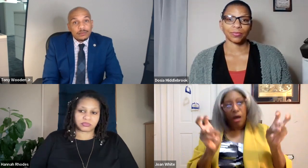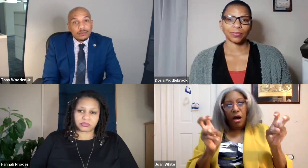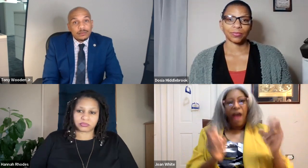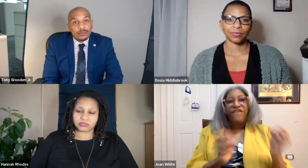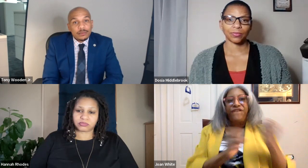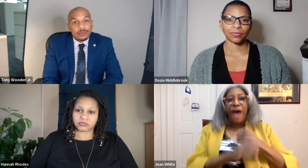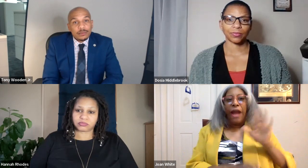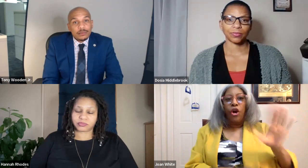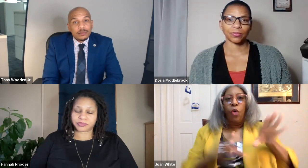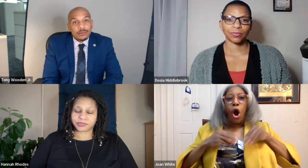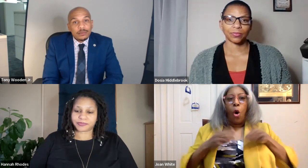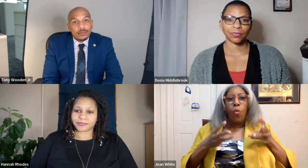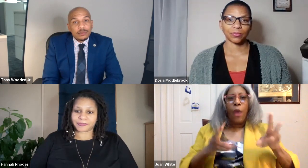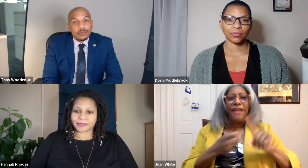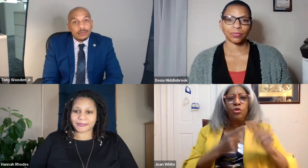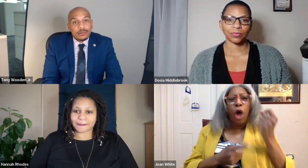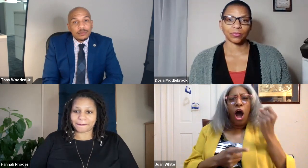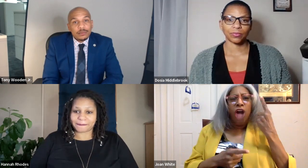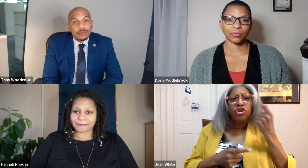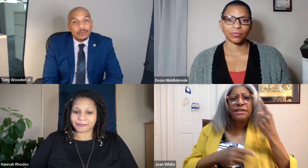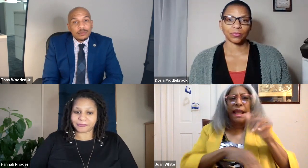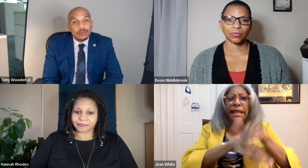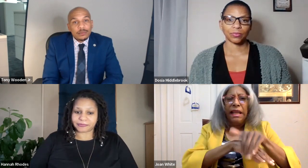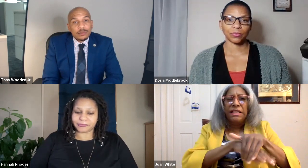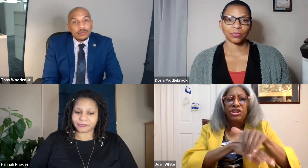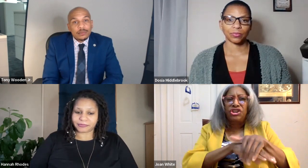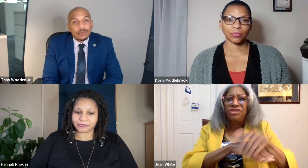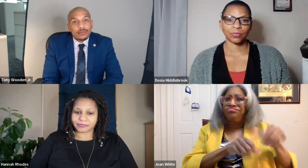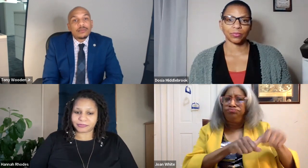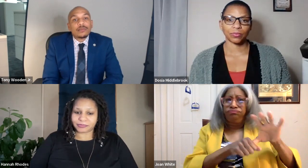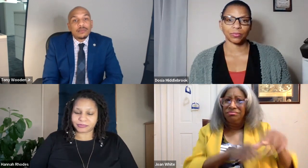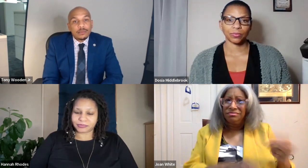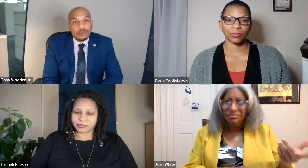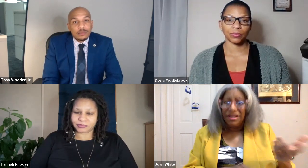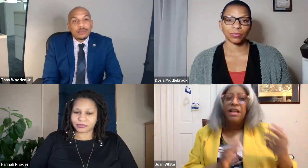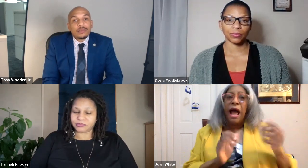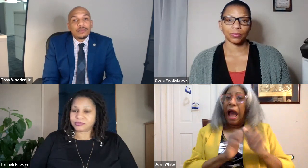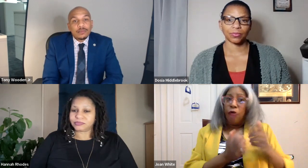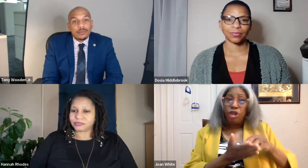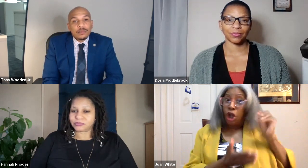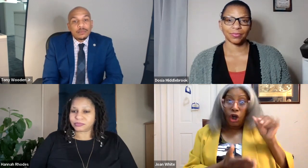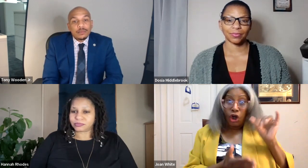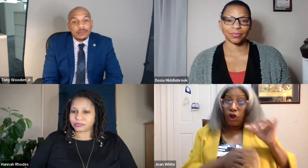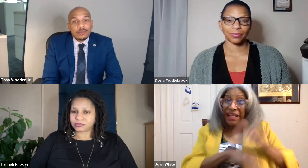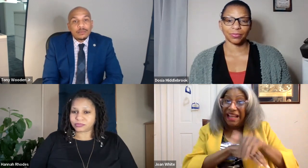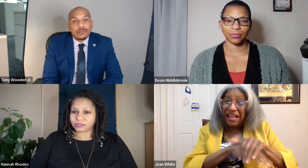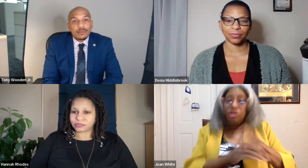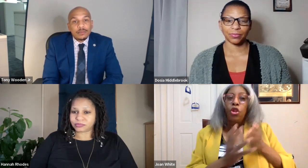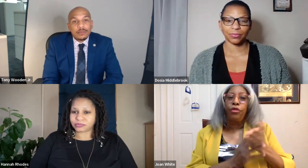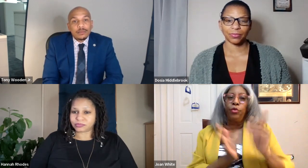our grandmother's time, at that time, she fought in her own way to understand English because